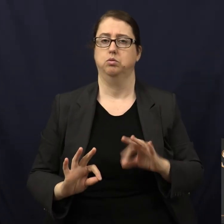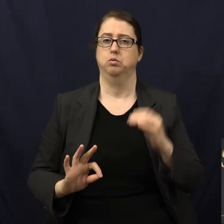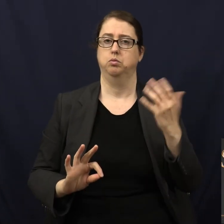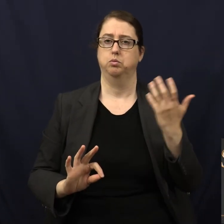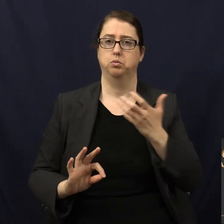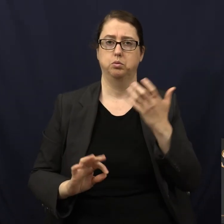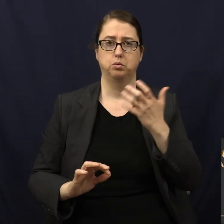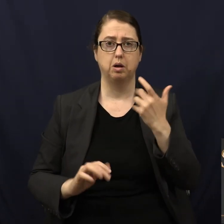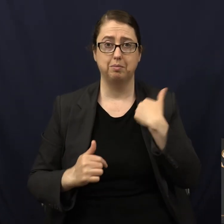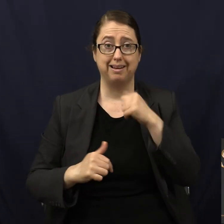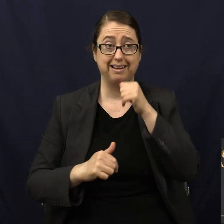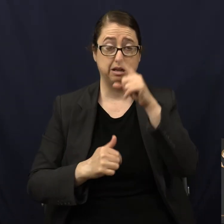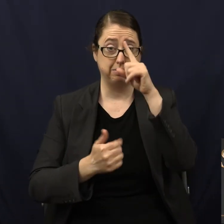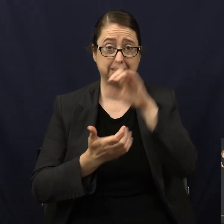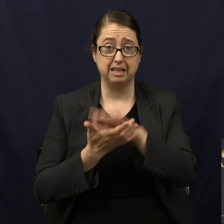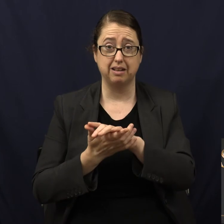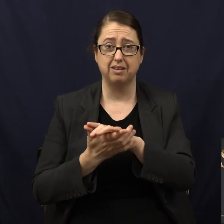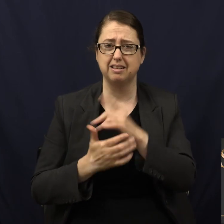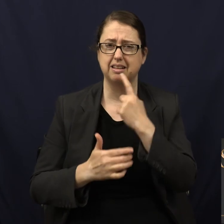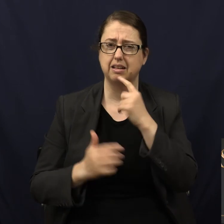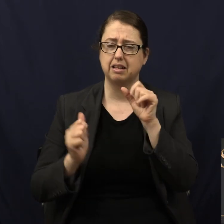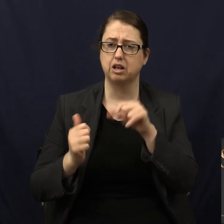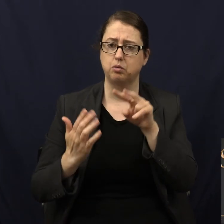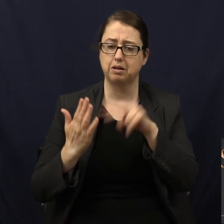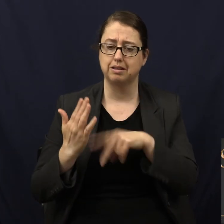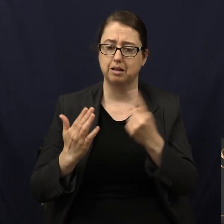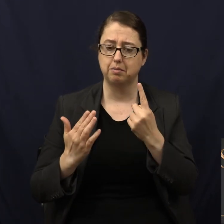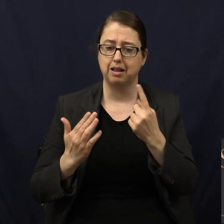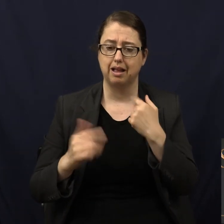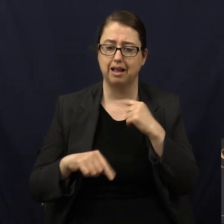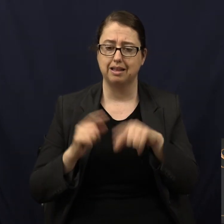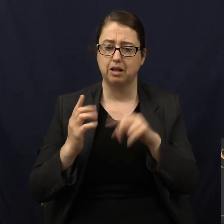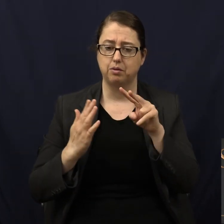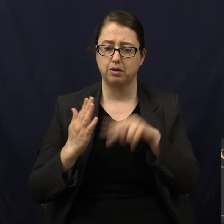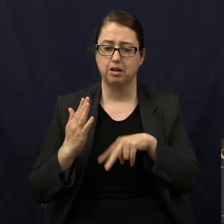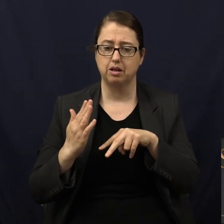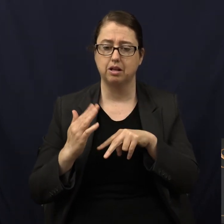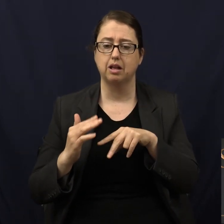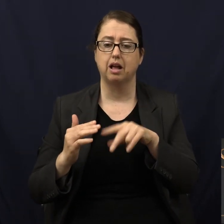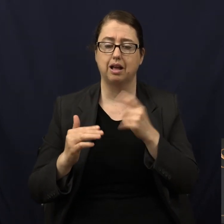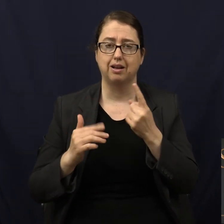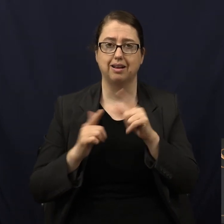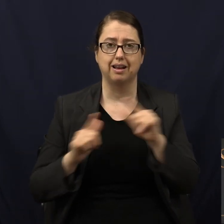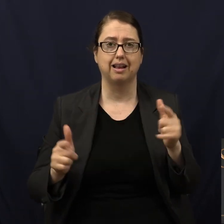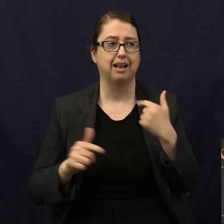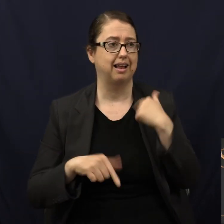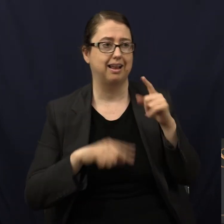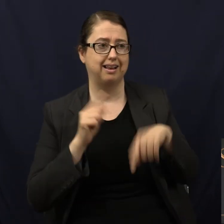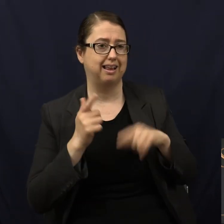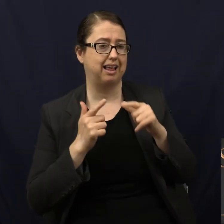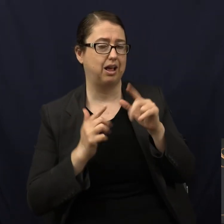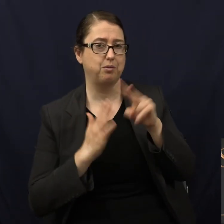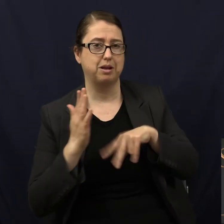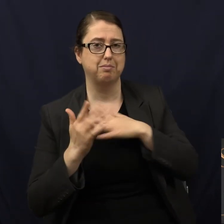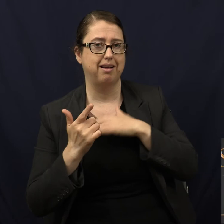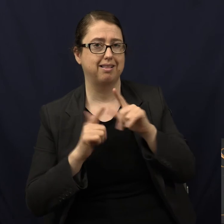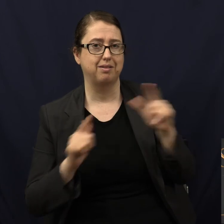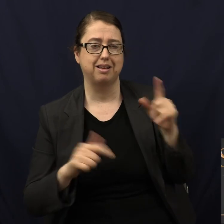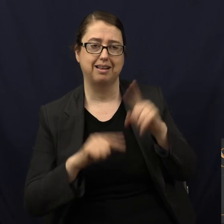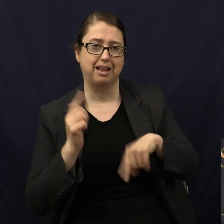And yet I didn't believe. I said, hey, I need you to read something. She's like, but I can't read. I said, no, we have stuff in your language. She's like, I can't read my language.